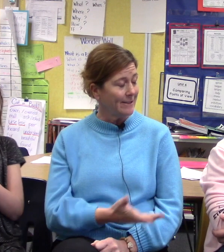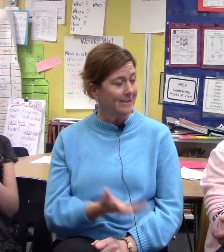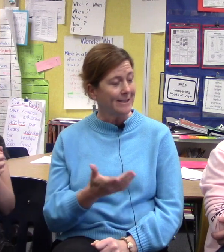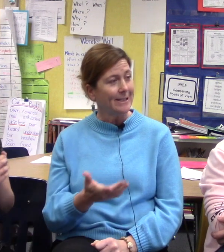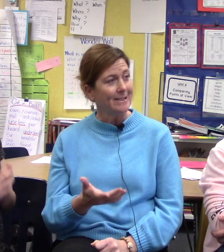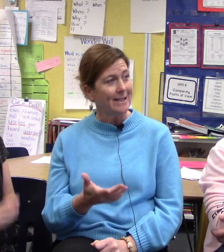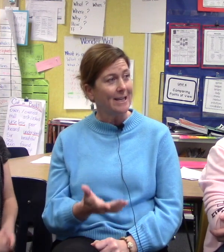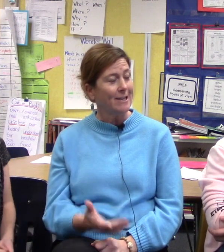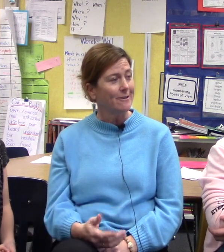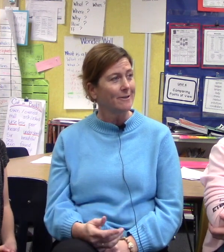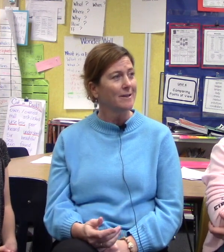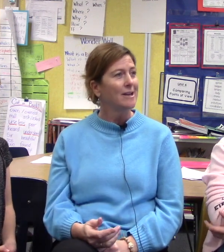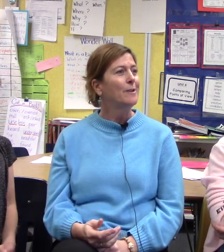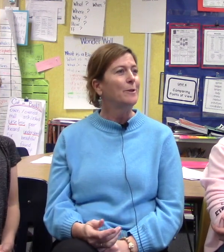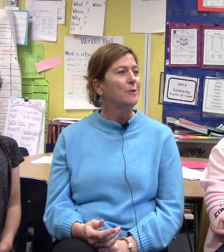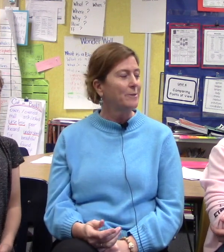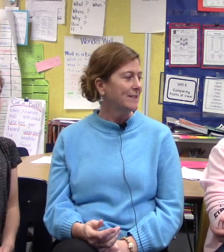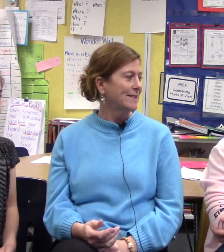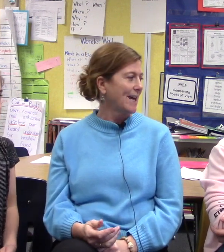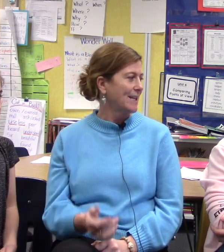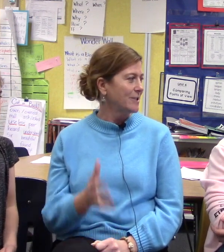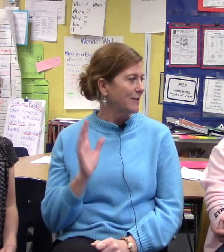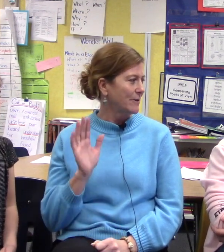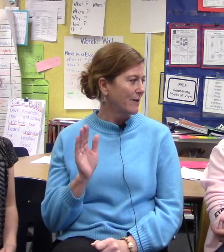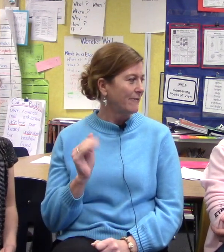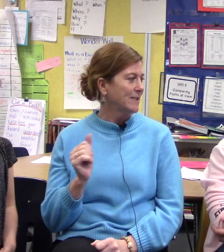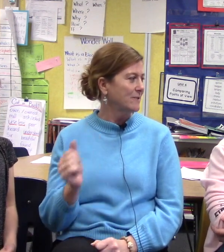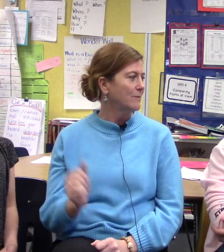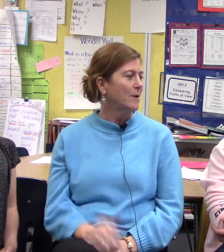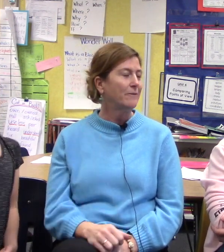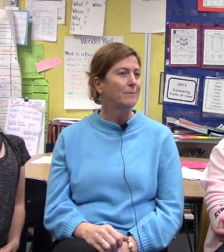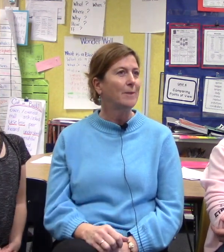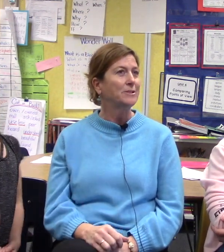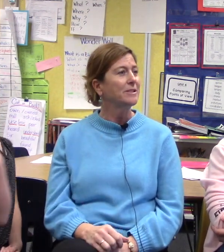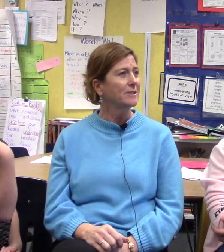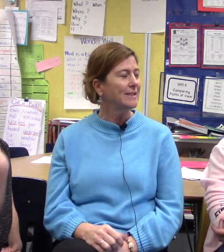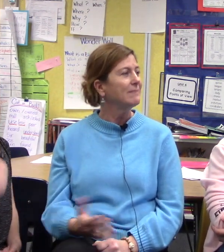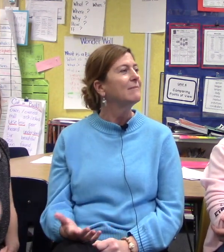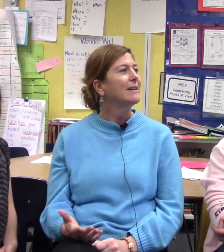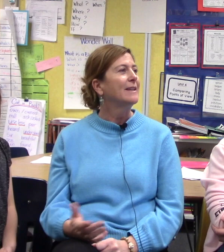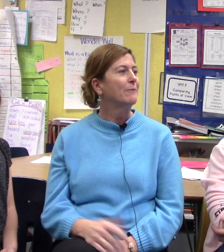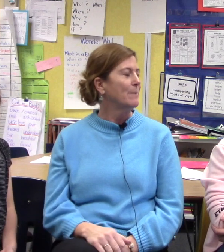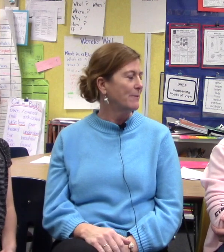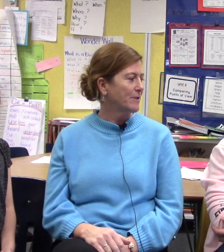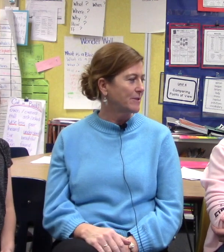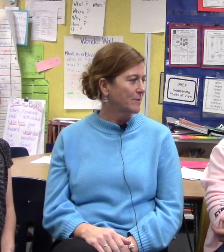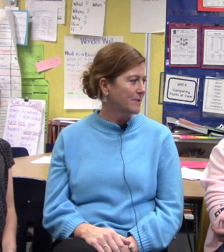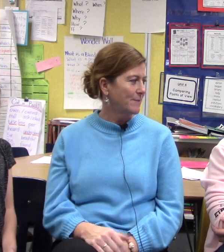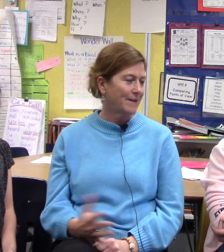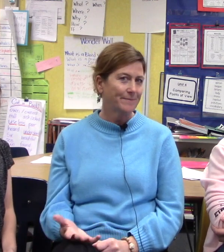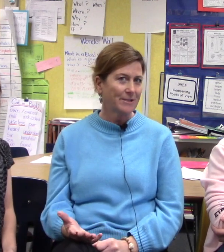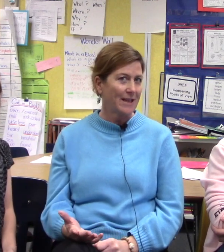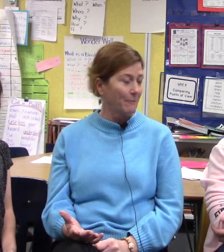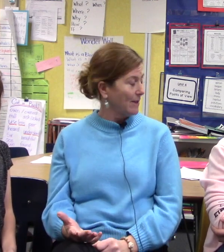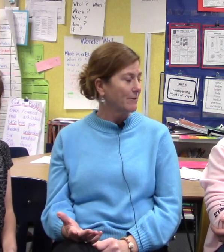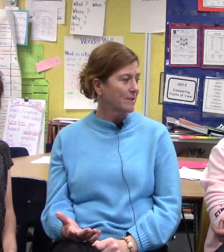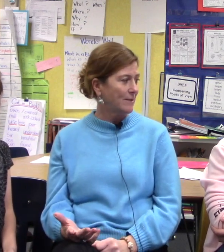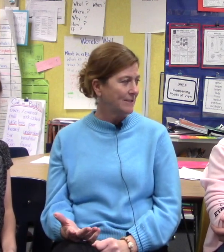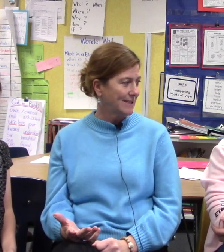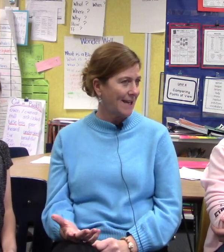evidence that kids that hear, when you put a sign to it or a physical motion to it, they remember those words better. So that really works well in